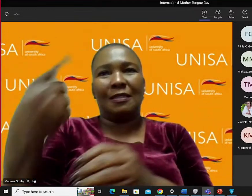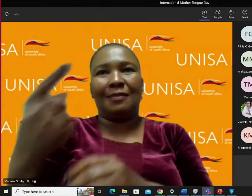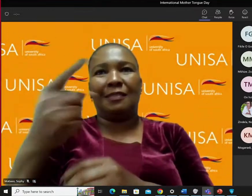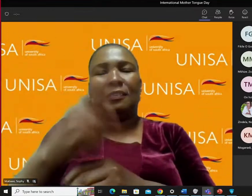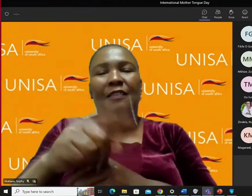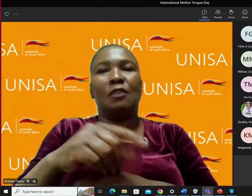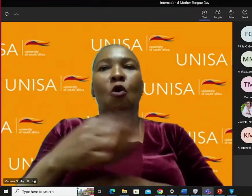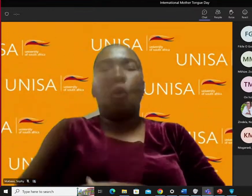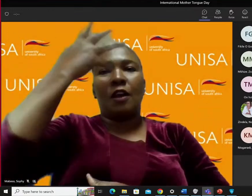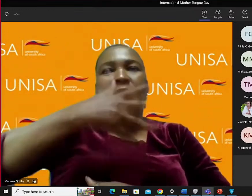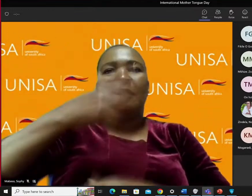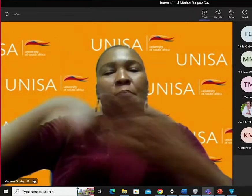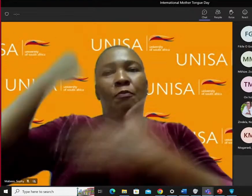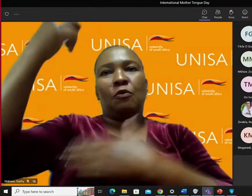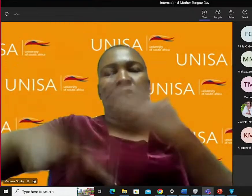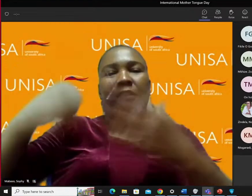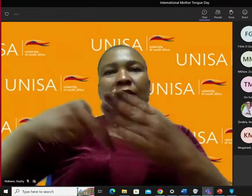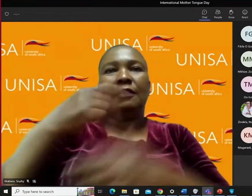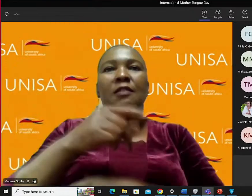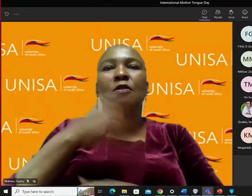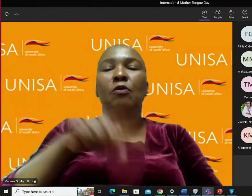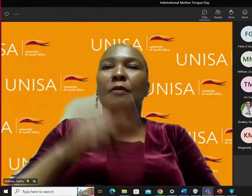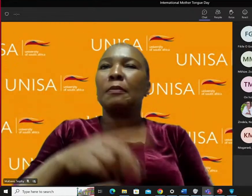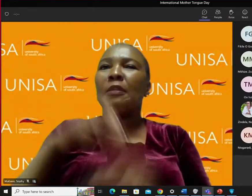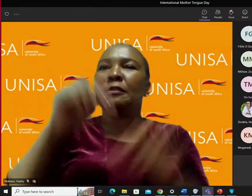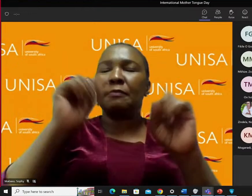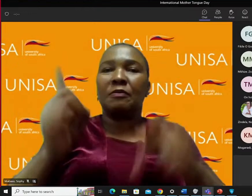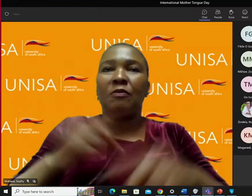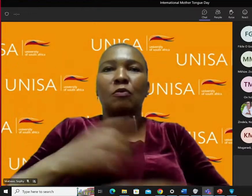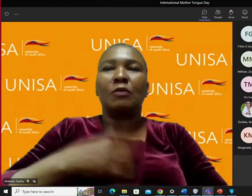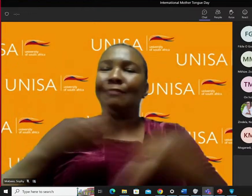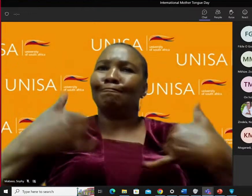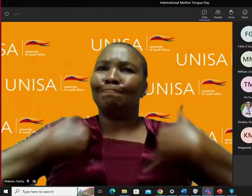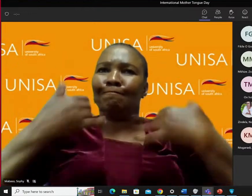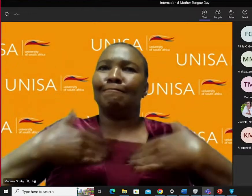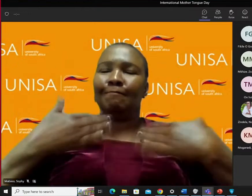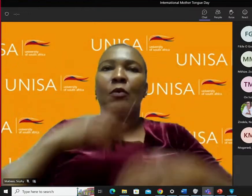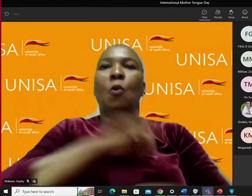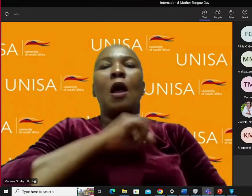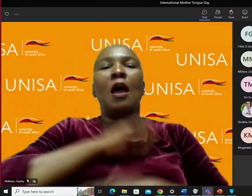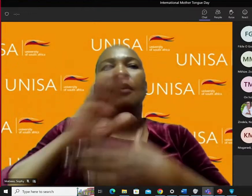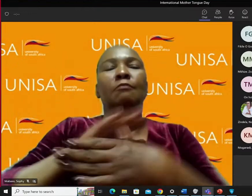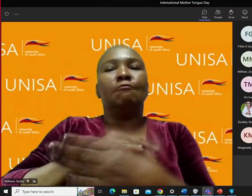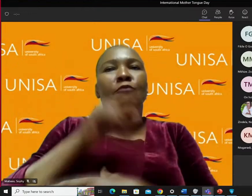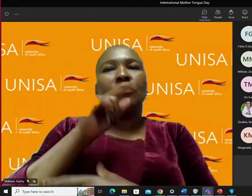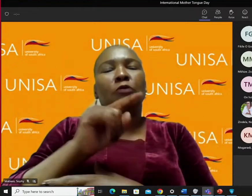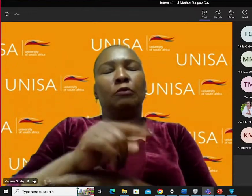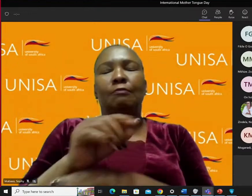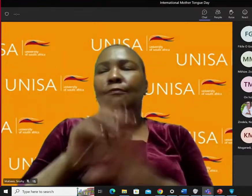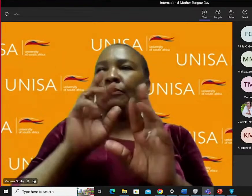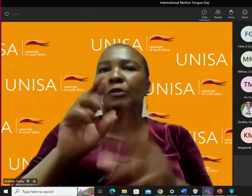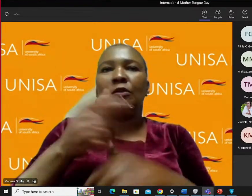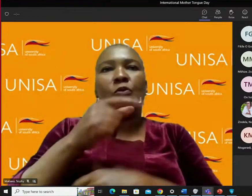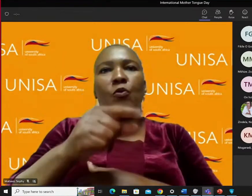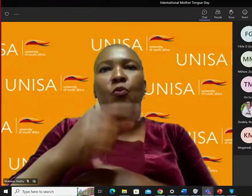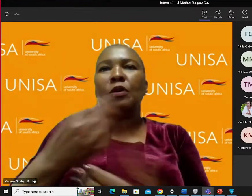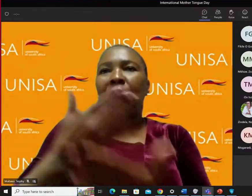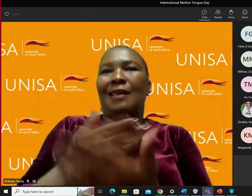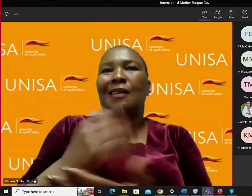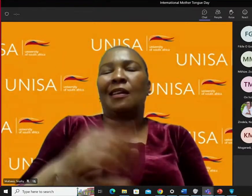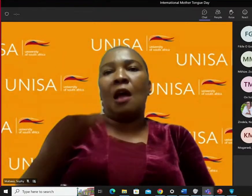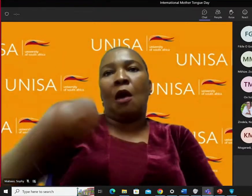WordNet project. And we are particularly excited about this because that will then really mean that we can call